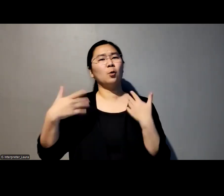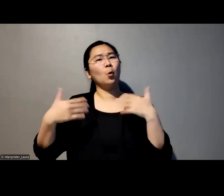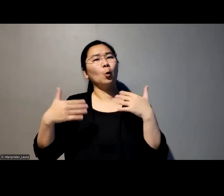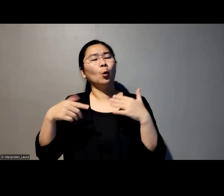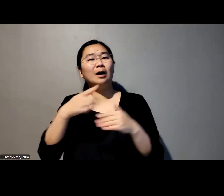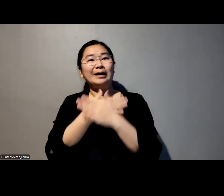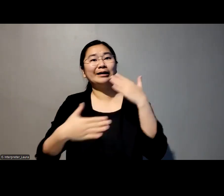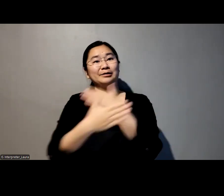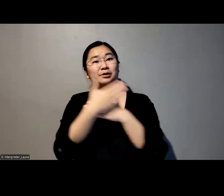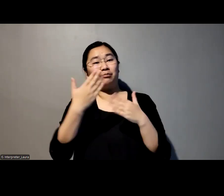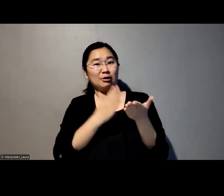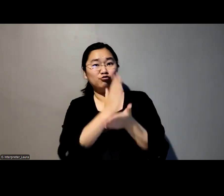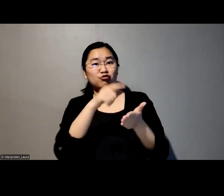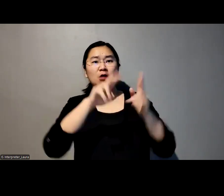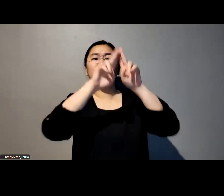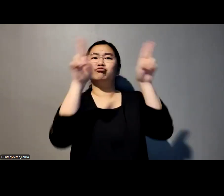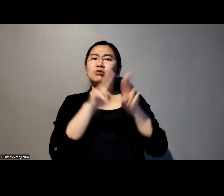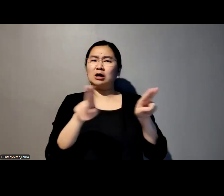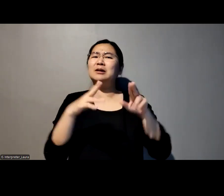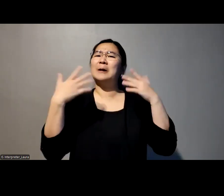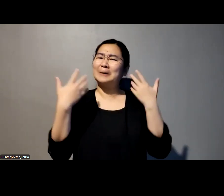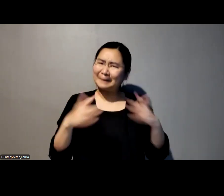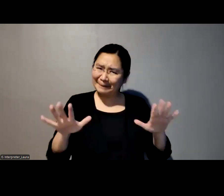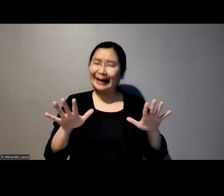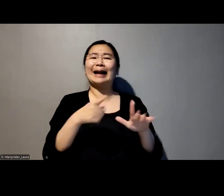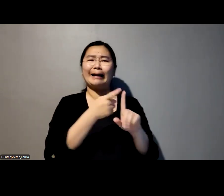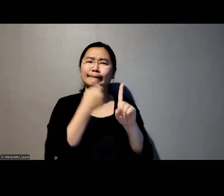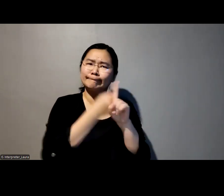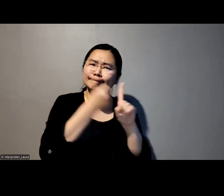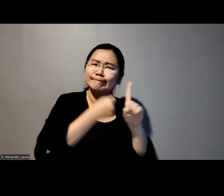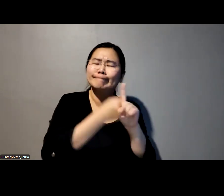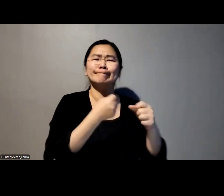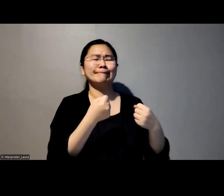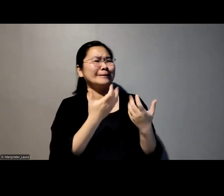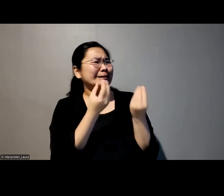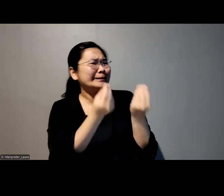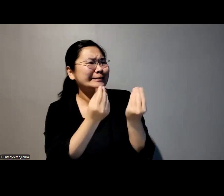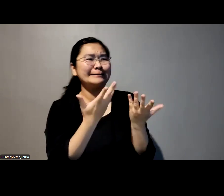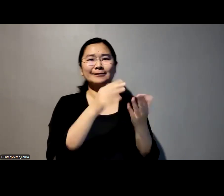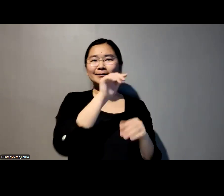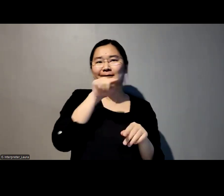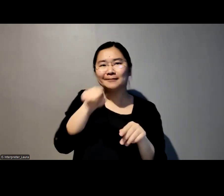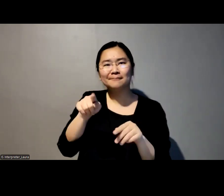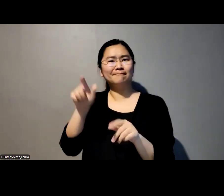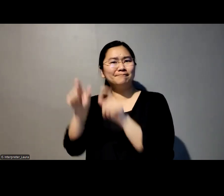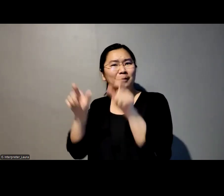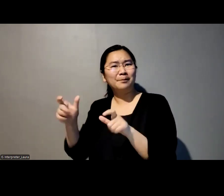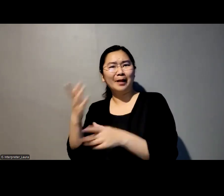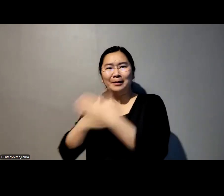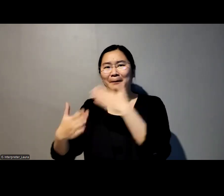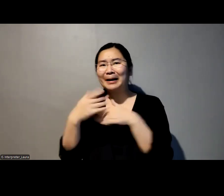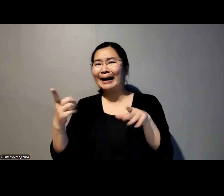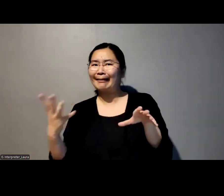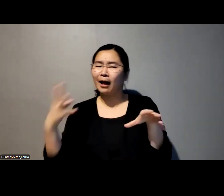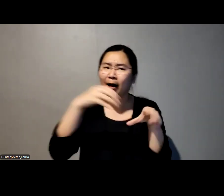I have repeated many times, but unfortunately, it is still relevant. Ukraine has one of the highest rates